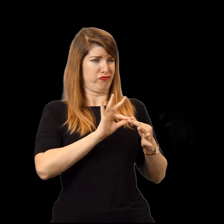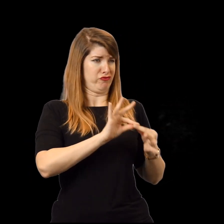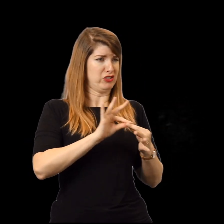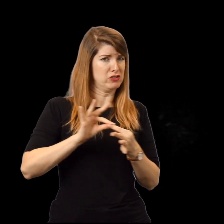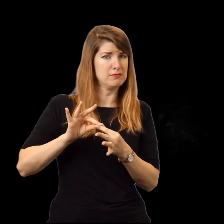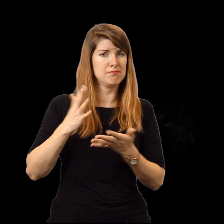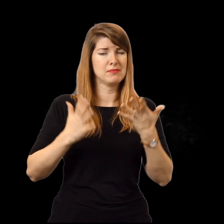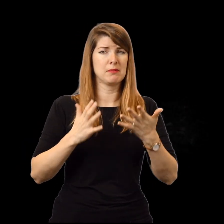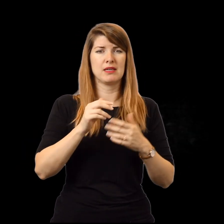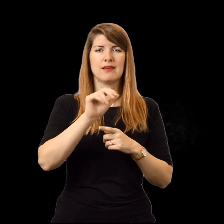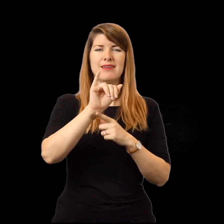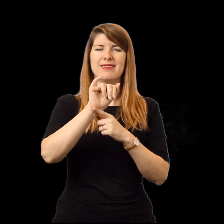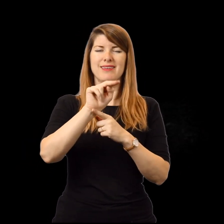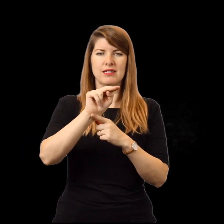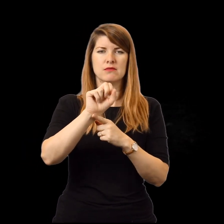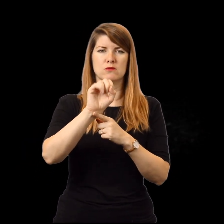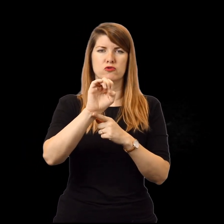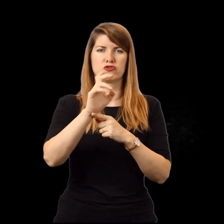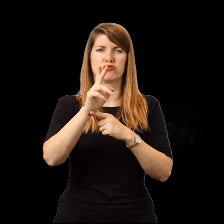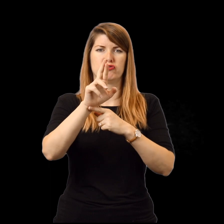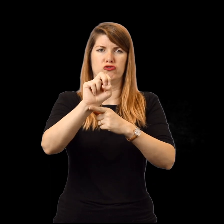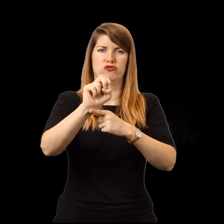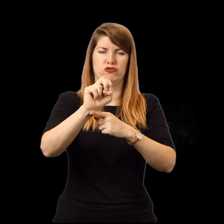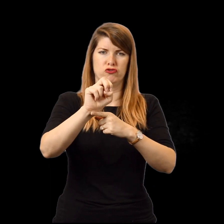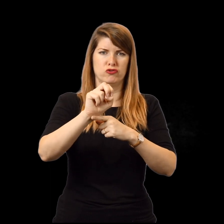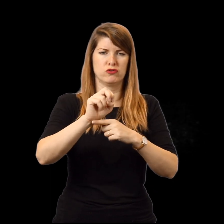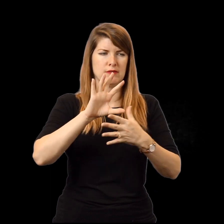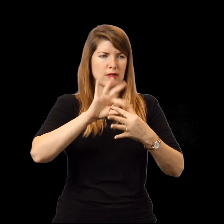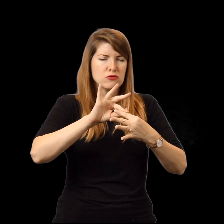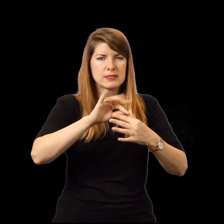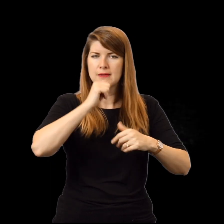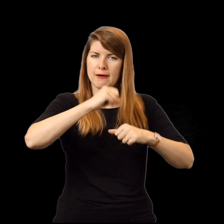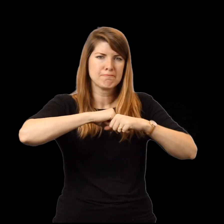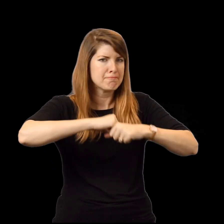problems in their early relationships, who have insecure attachments,